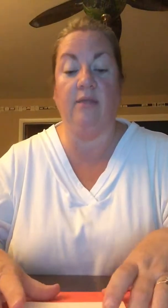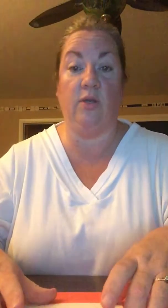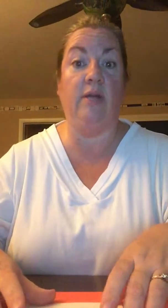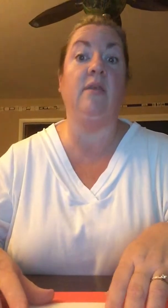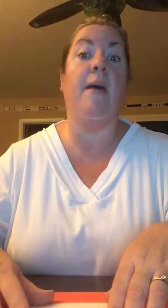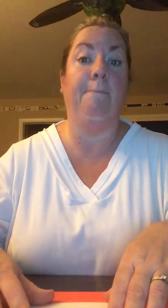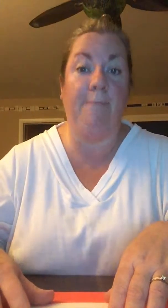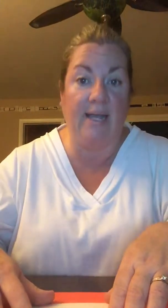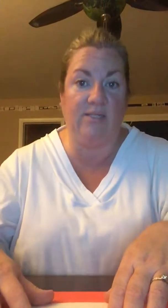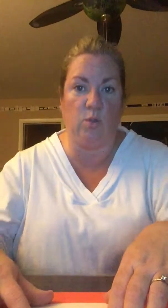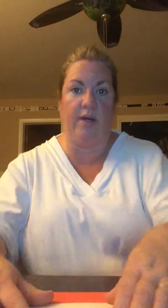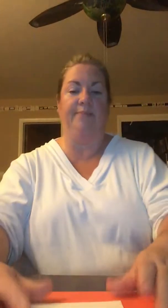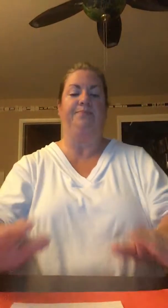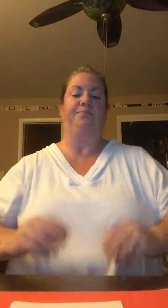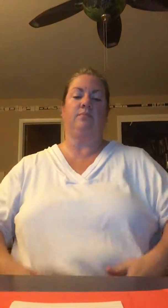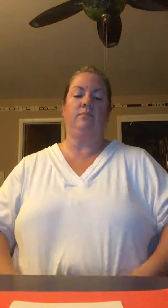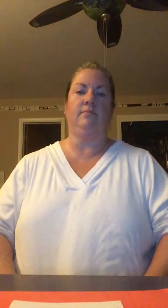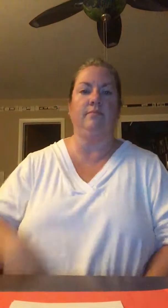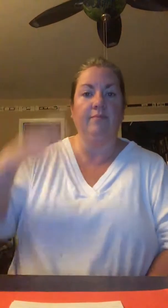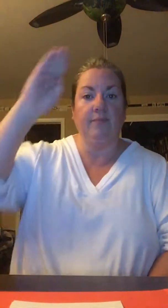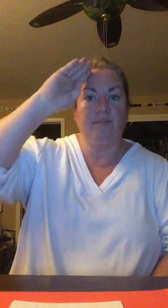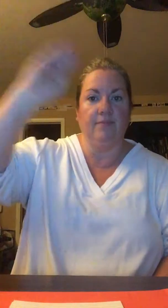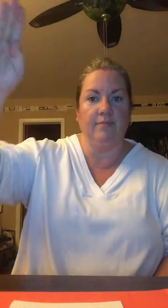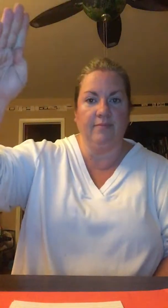So here's my story.